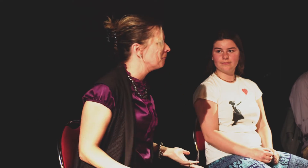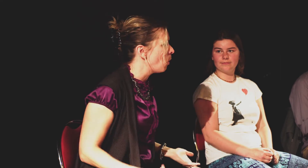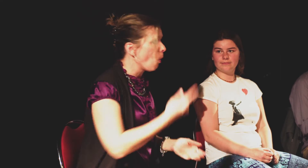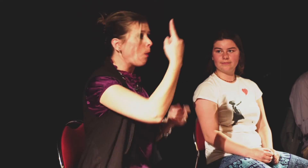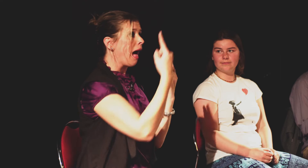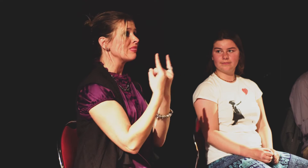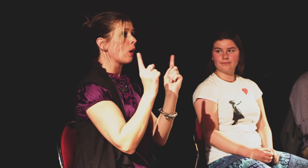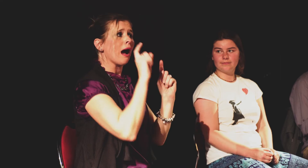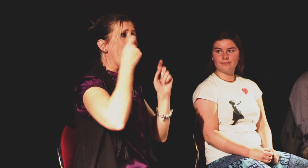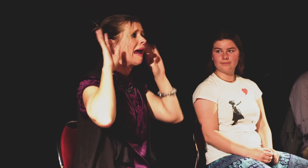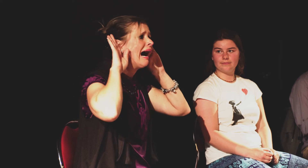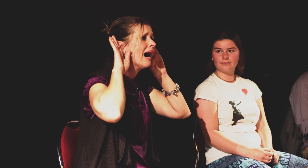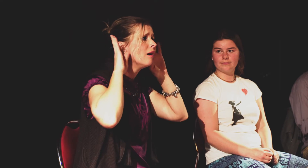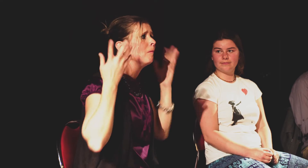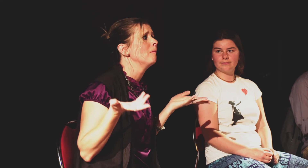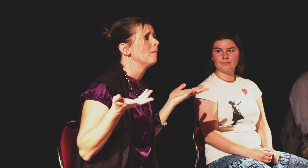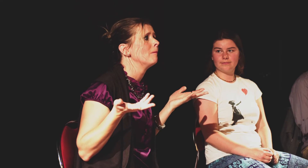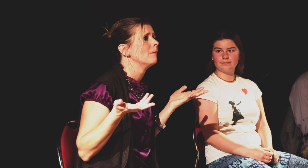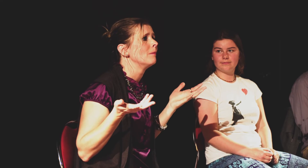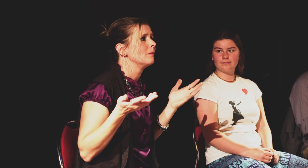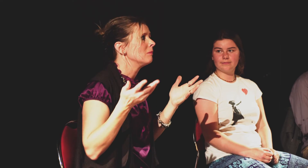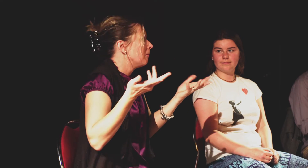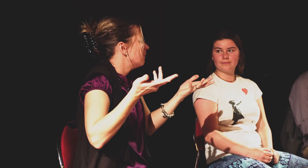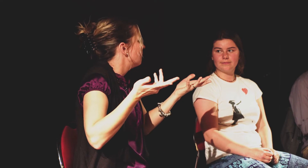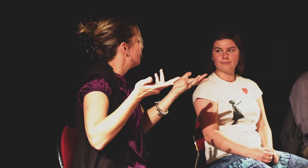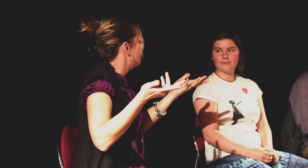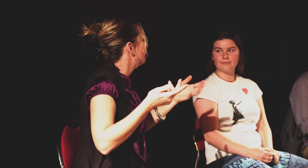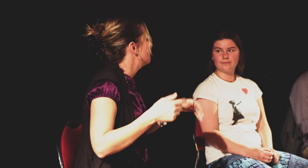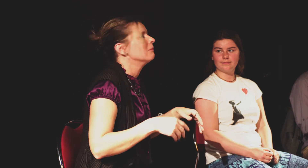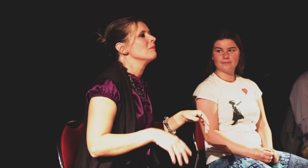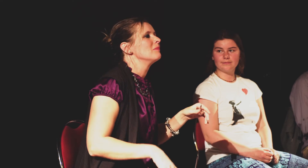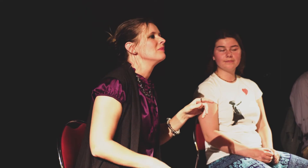I'm a fully functioning human being. I just don't use my ears.